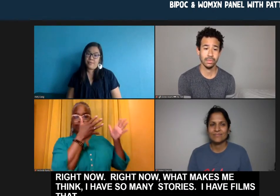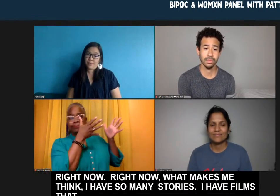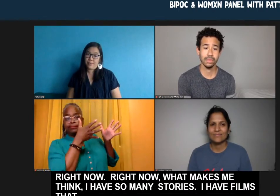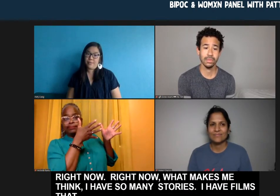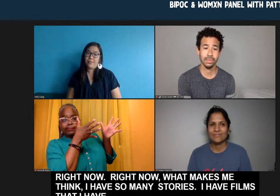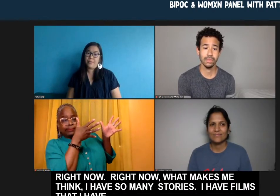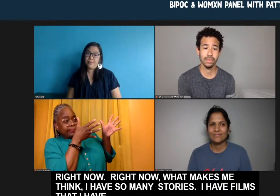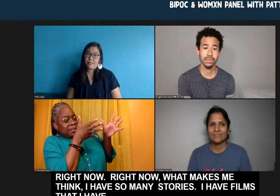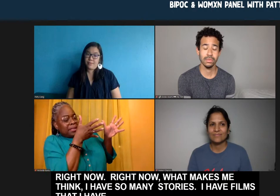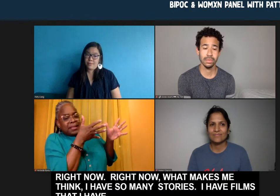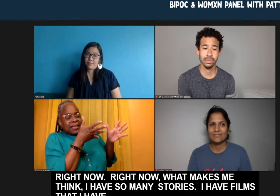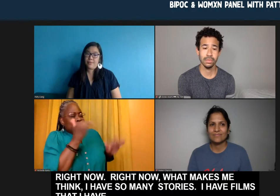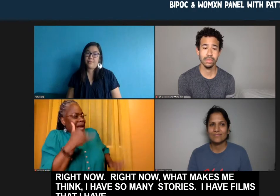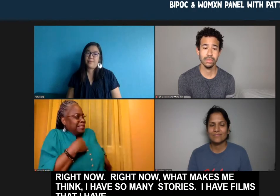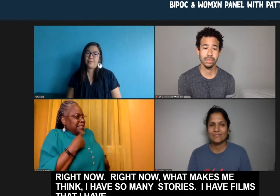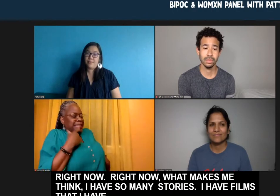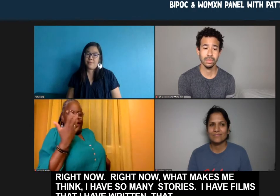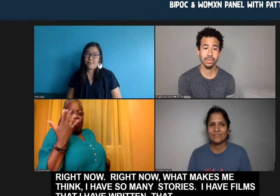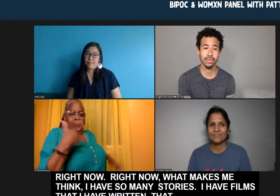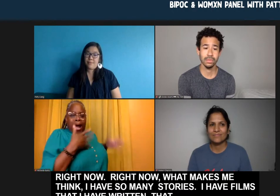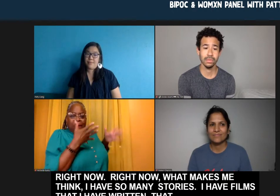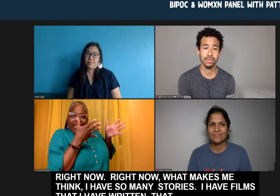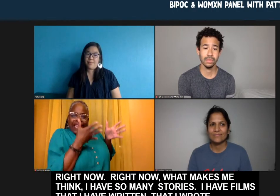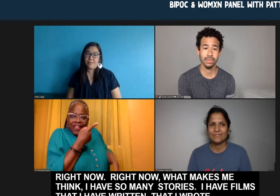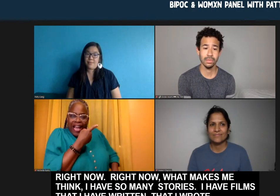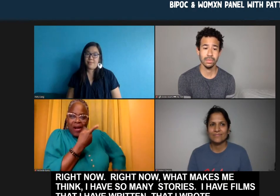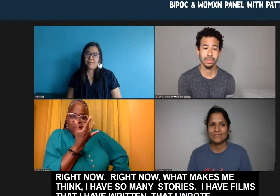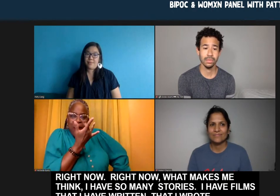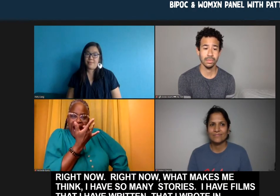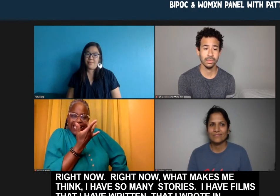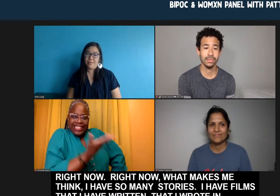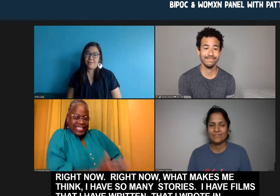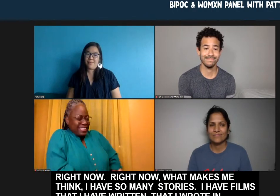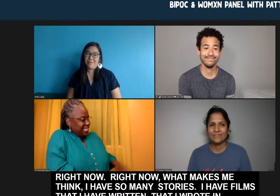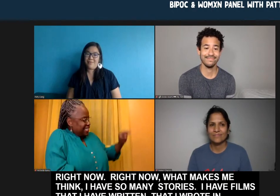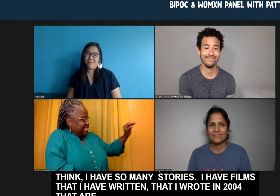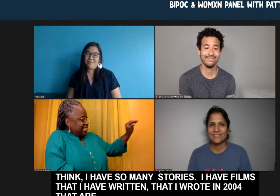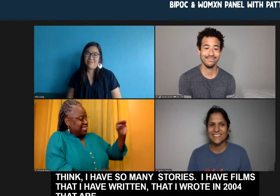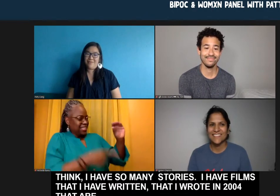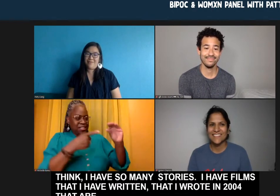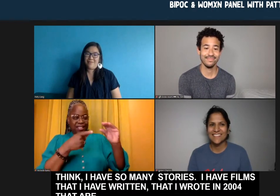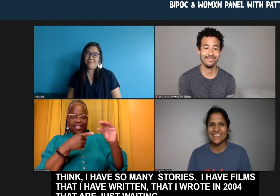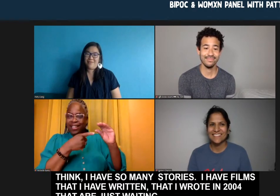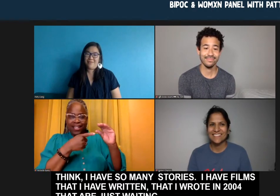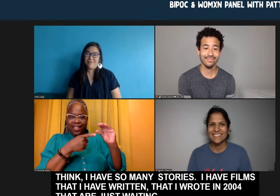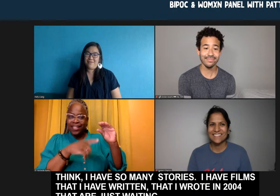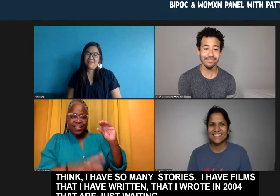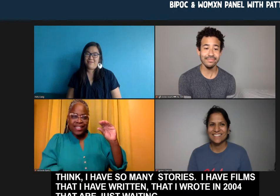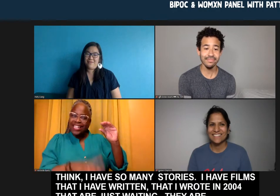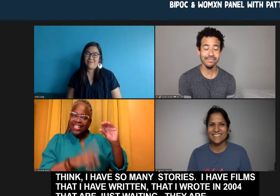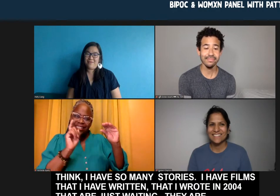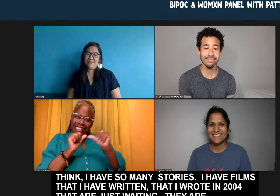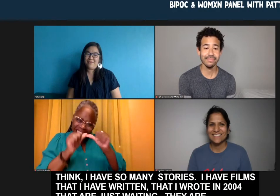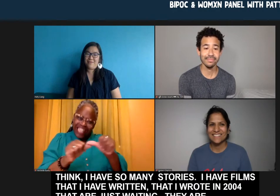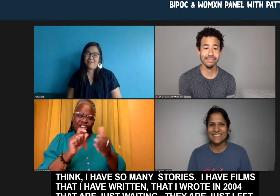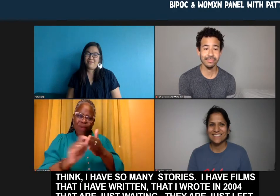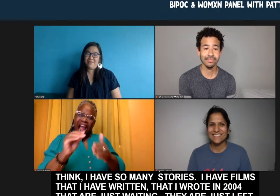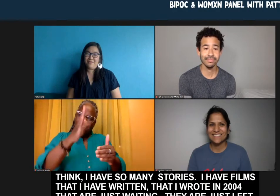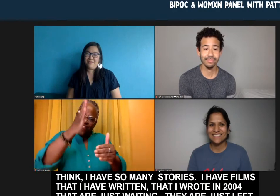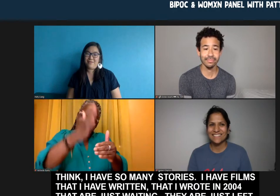that I wrote in 2004 that are just waiting. They're just left suspended in time, and